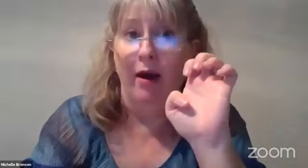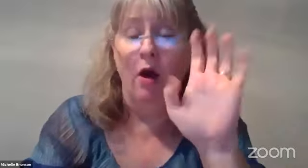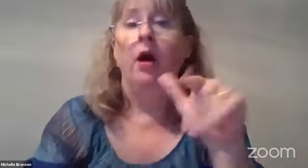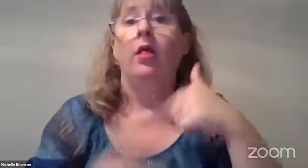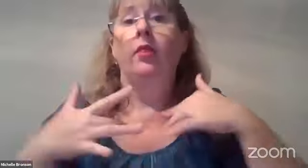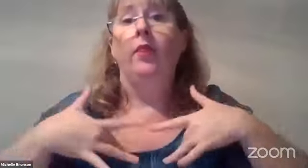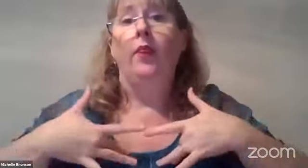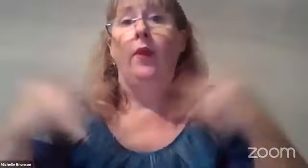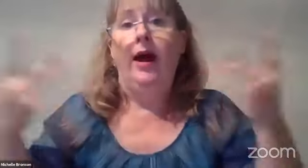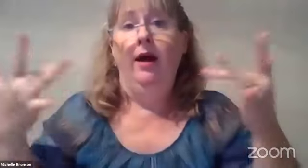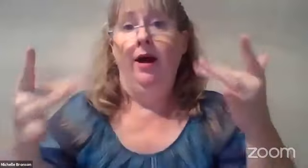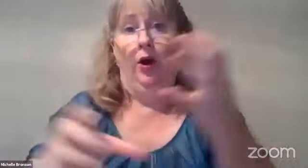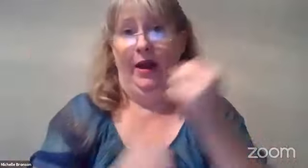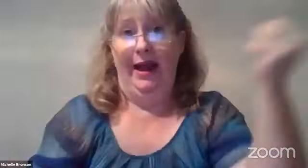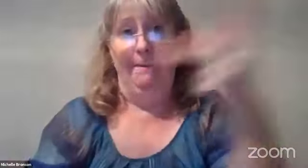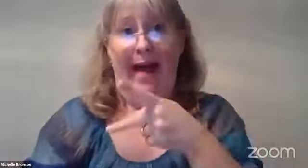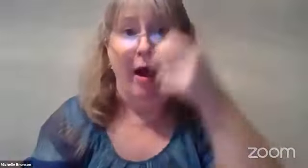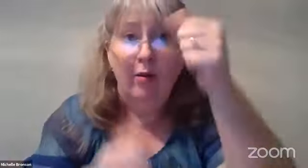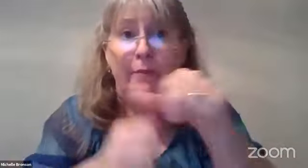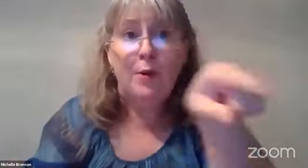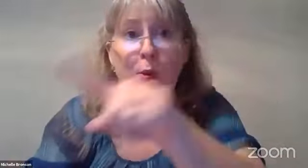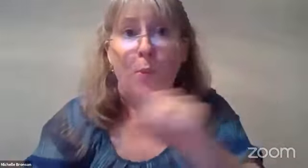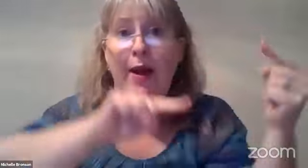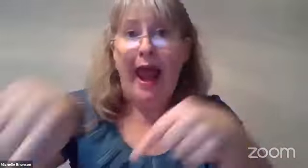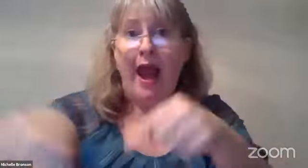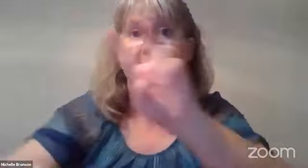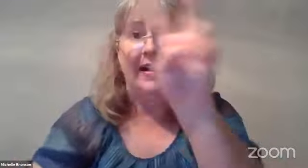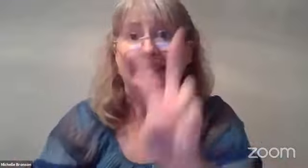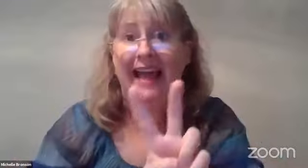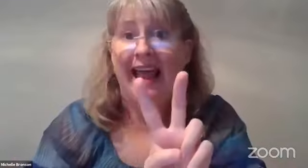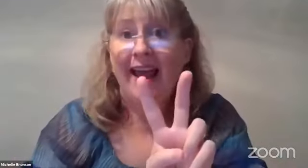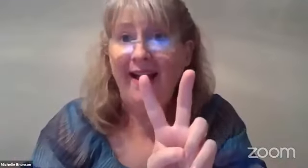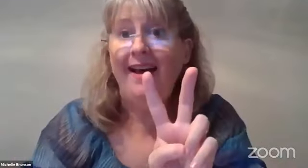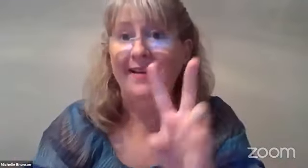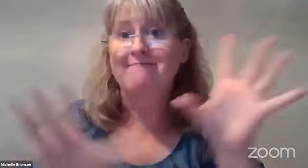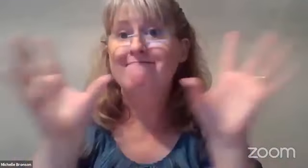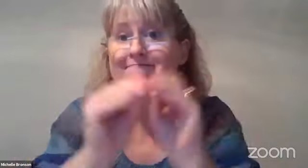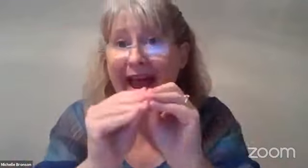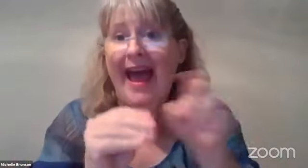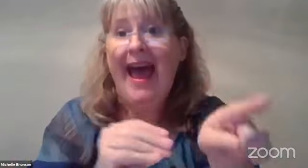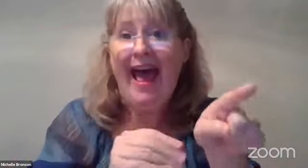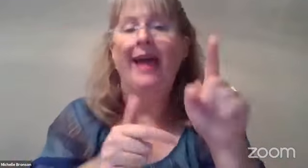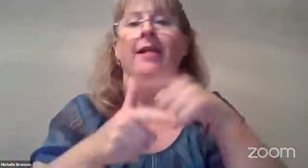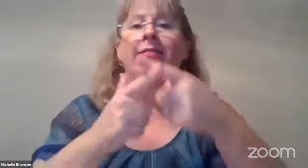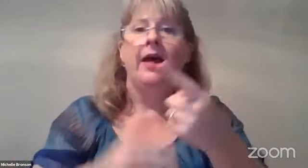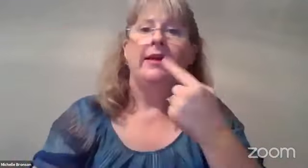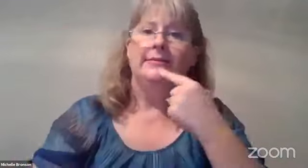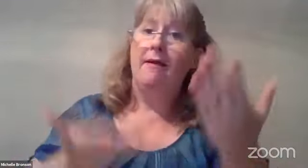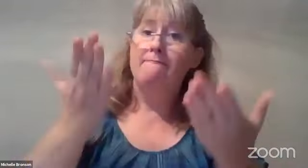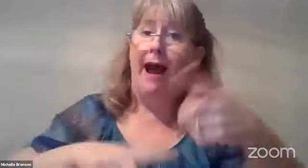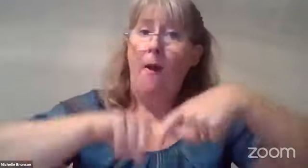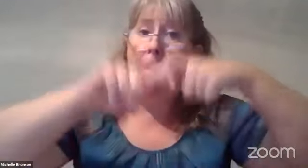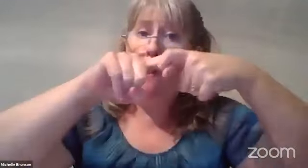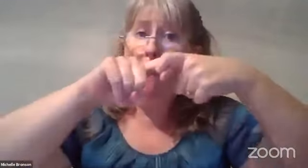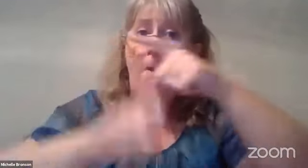from United Way, and we're so thrilled they're back. I'm sure when you guys went to Visalia, they had that meeting and they said